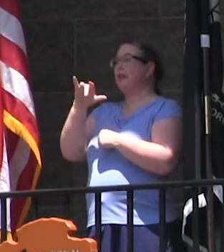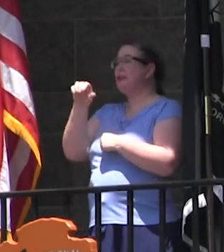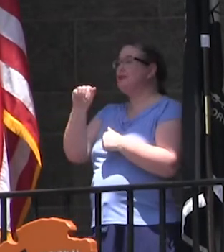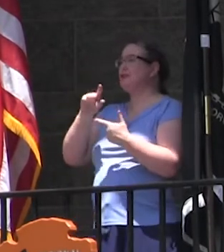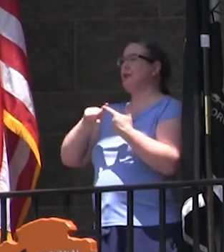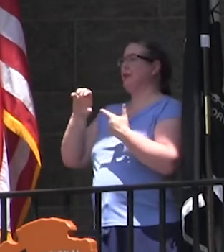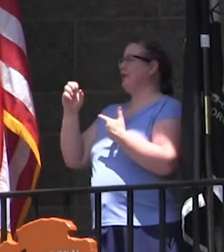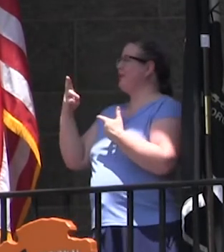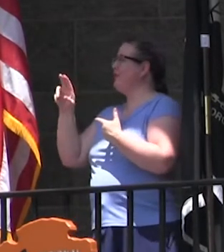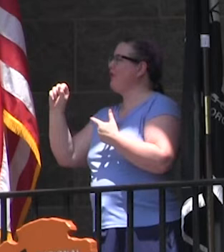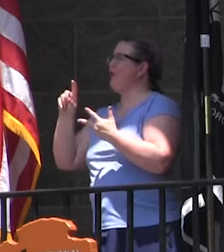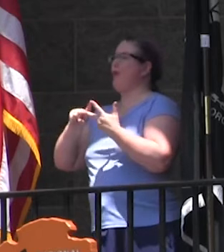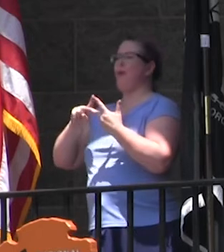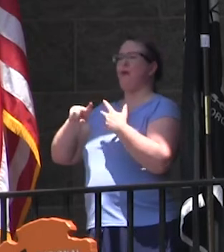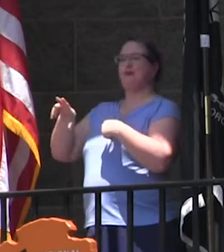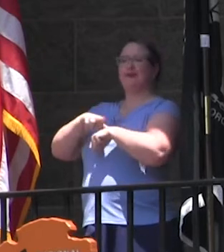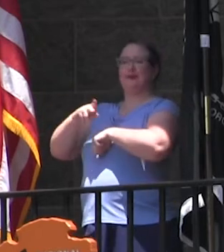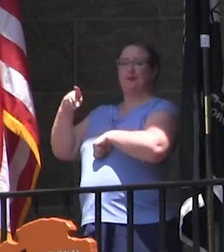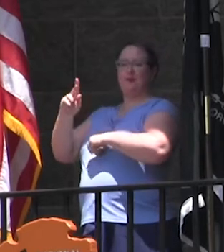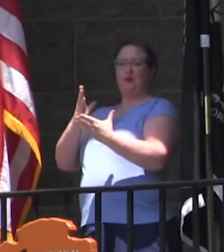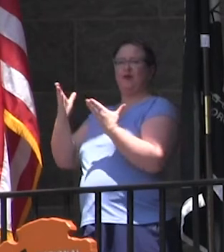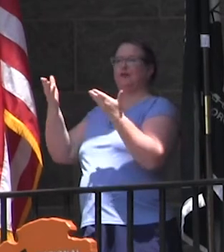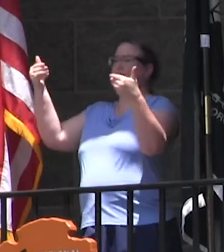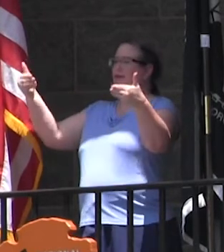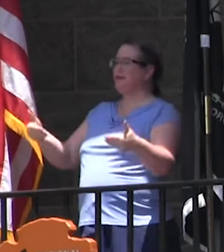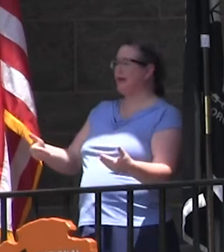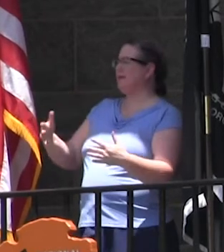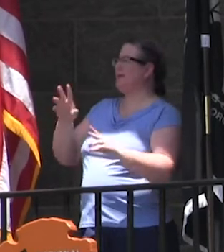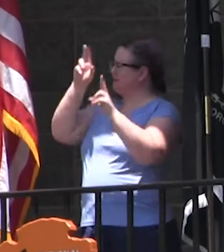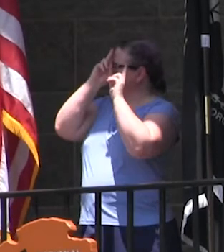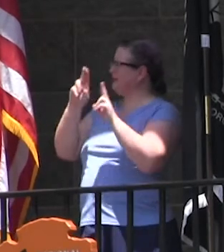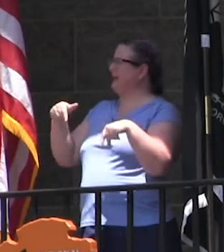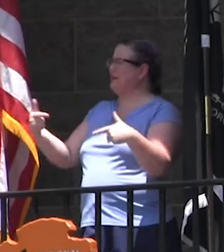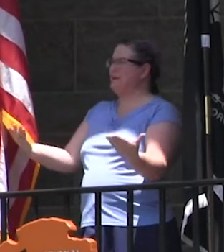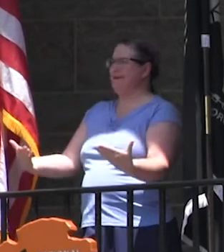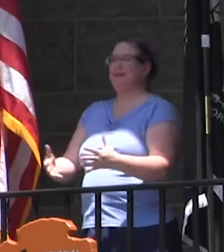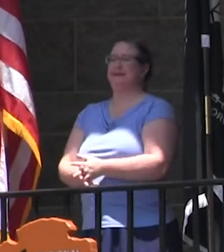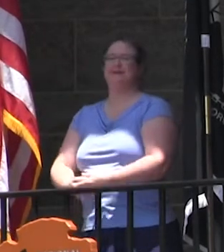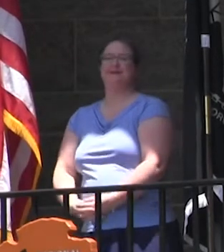and Charles and National Park Service for inviting me out here. It's an honor to be here today.